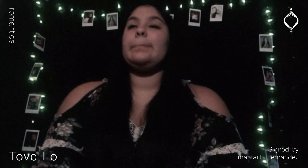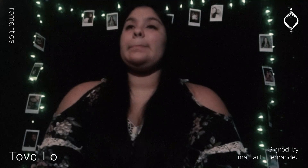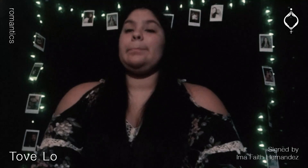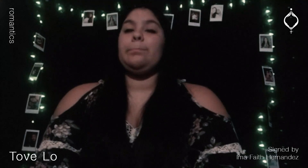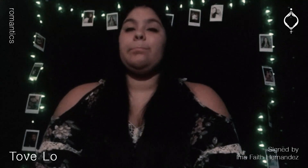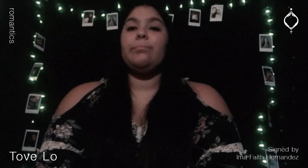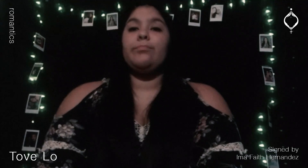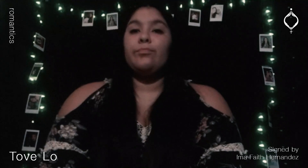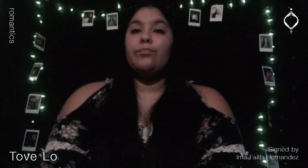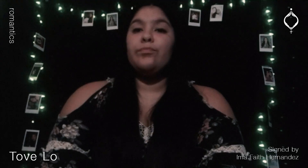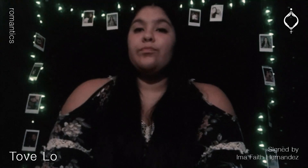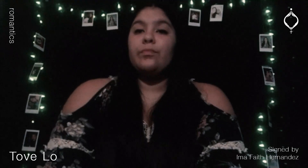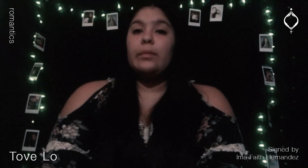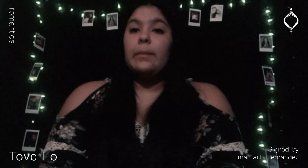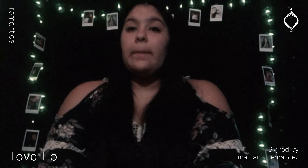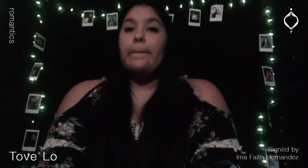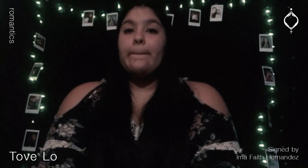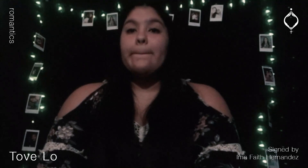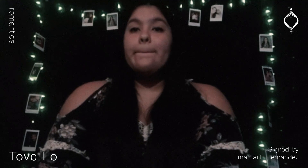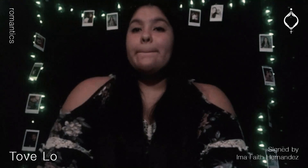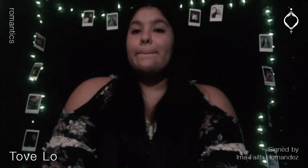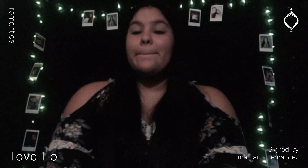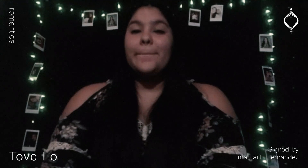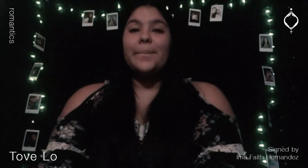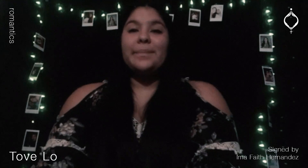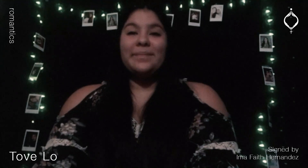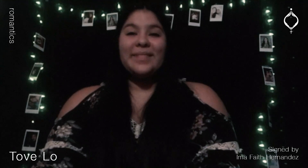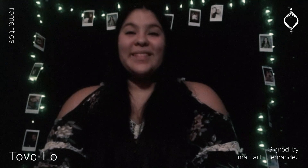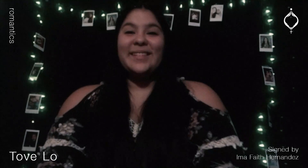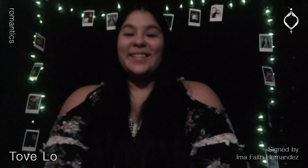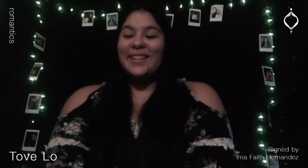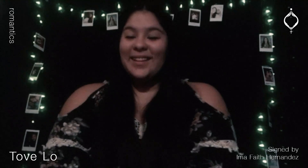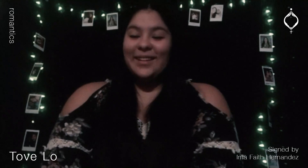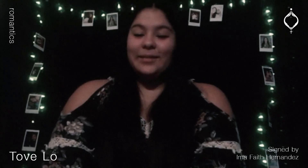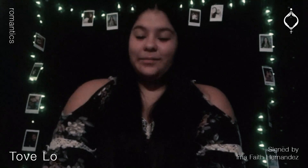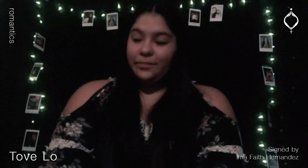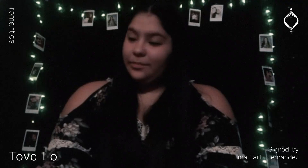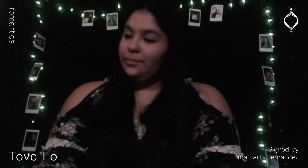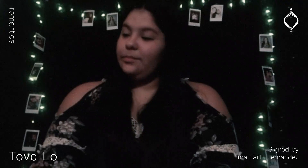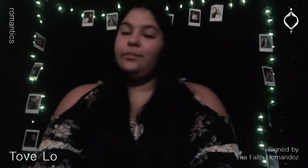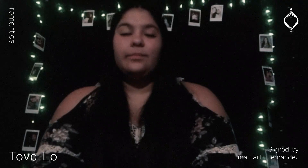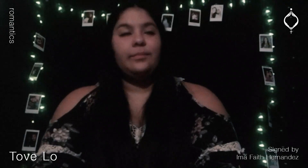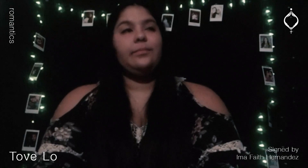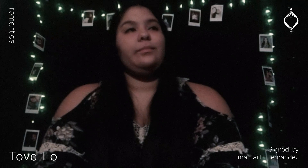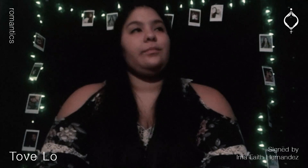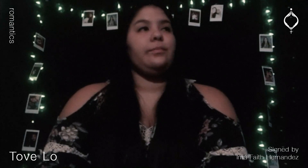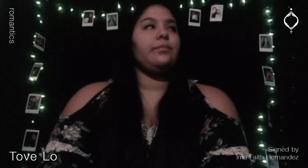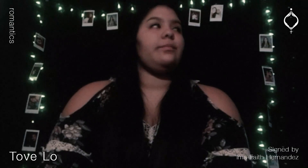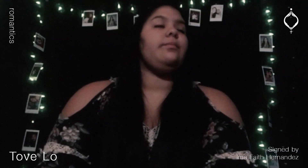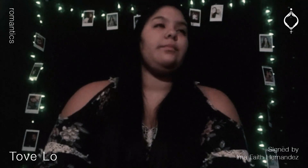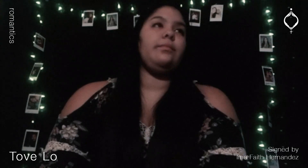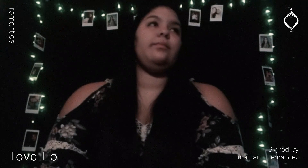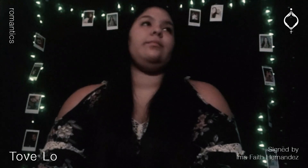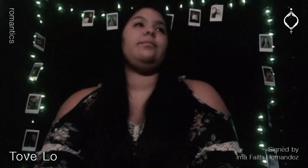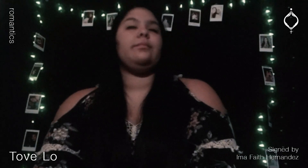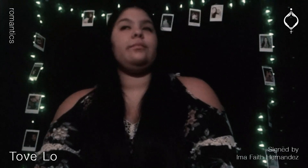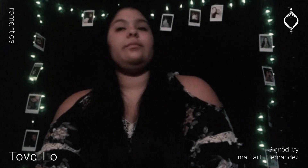We could be romantics for life, like drugs